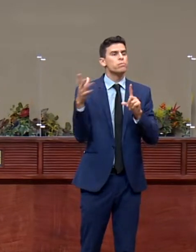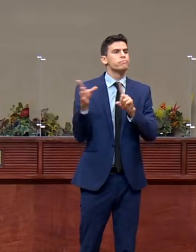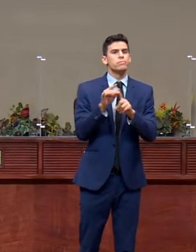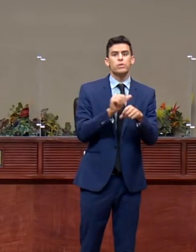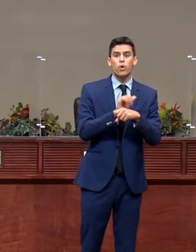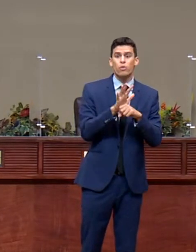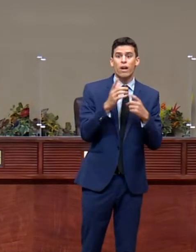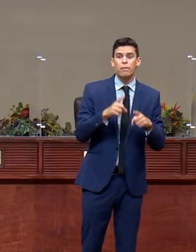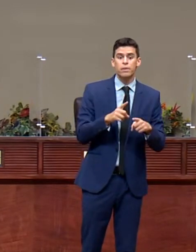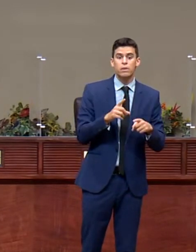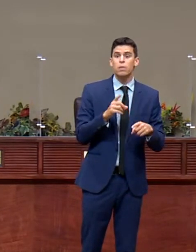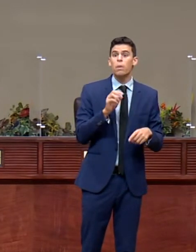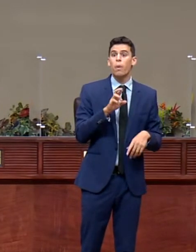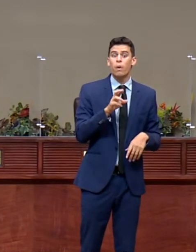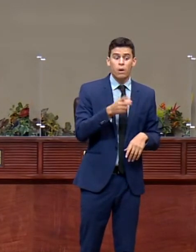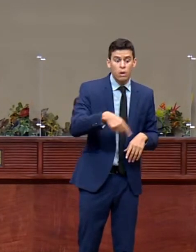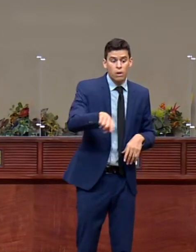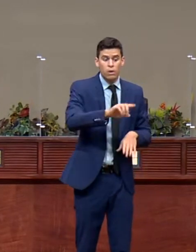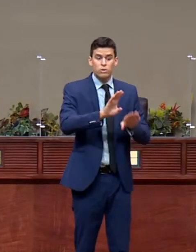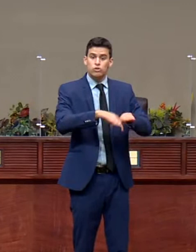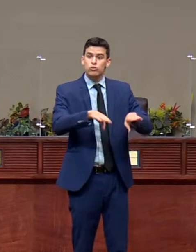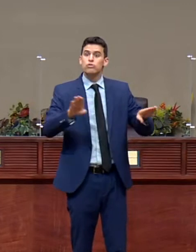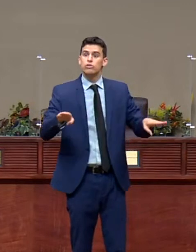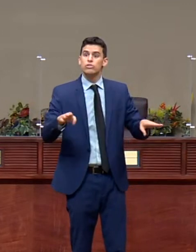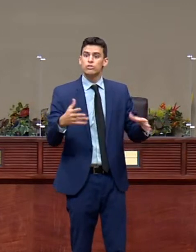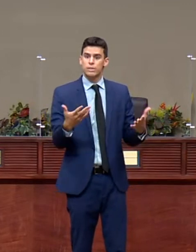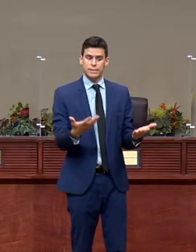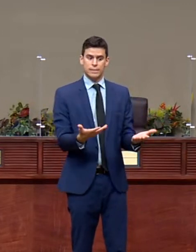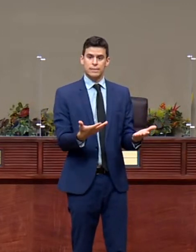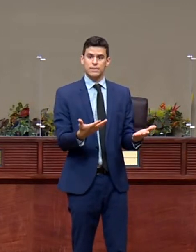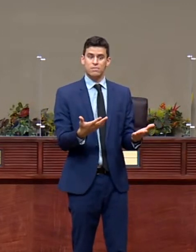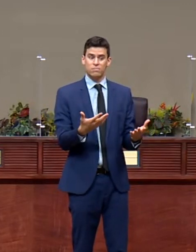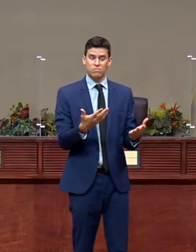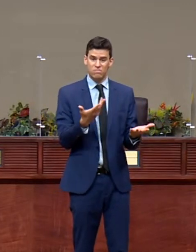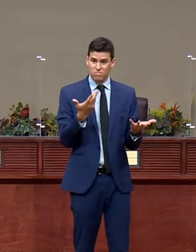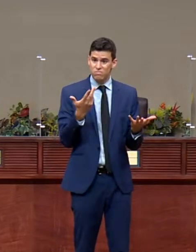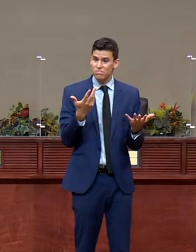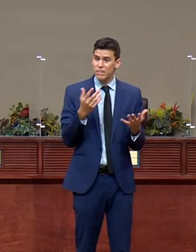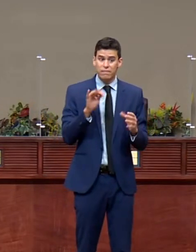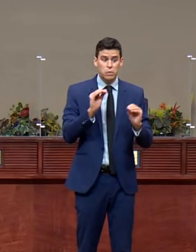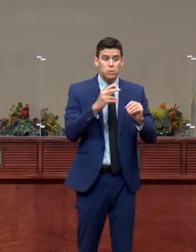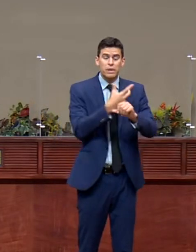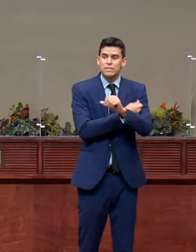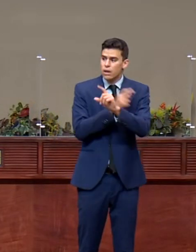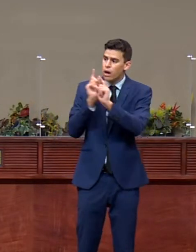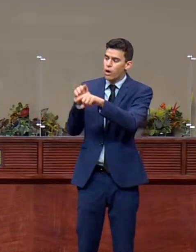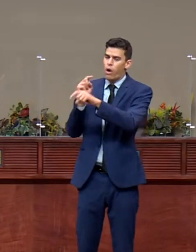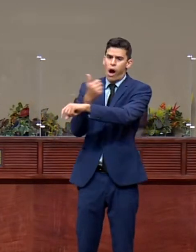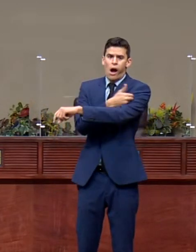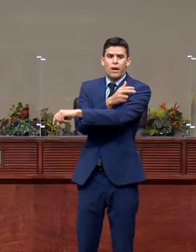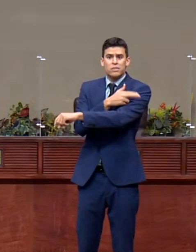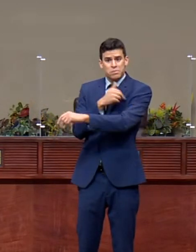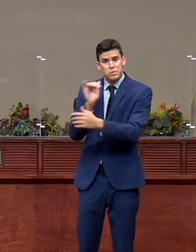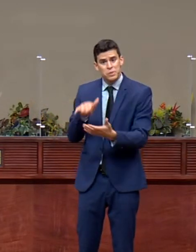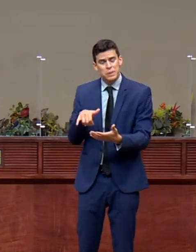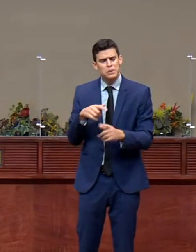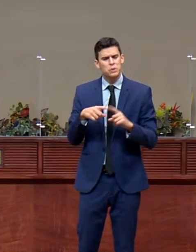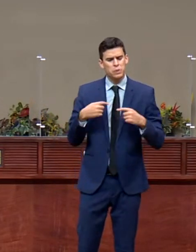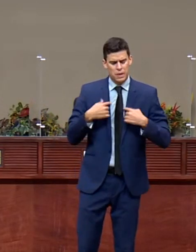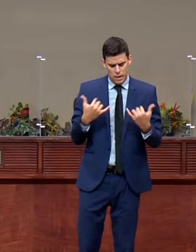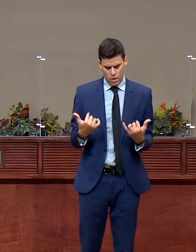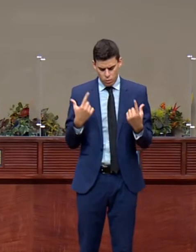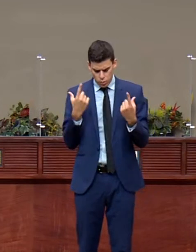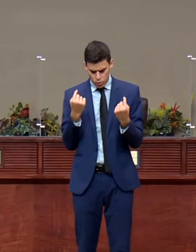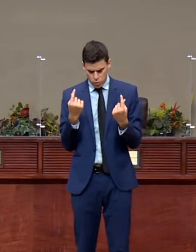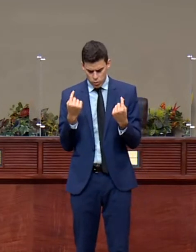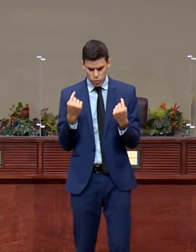their children that will fill the beds in our children's hospitals. So what can we do? Our